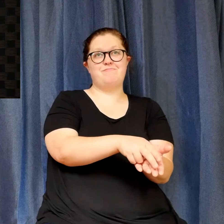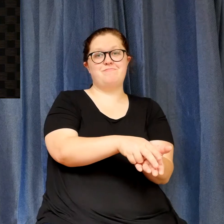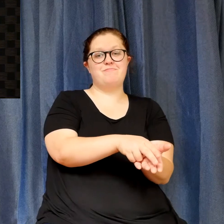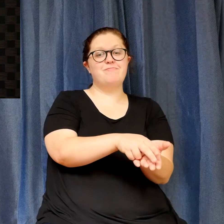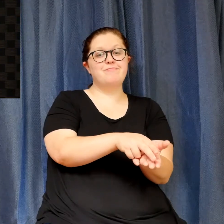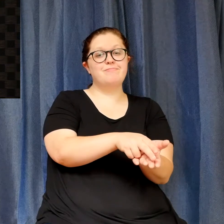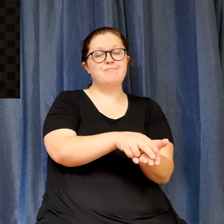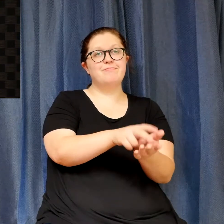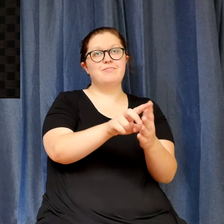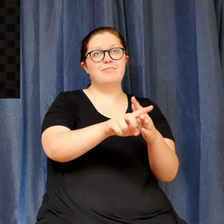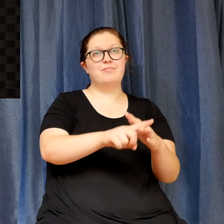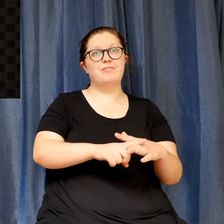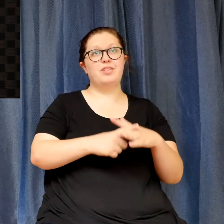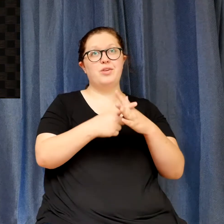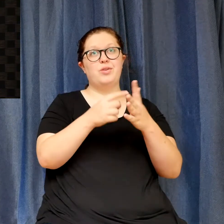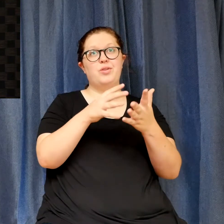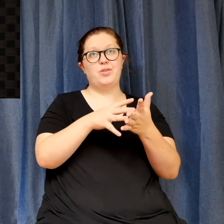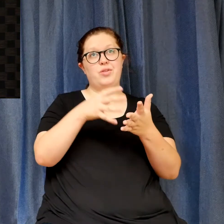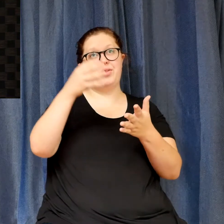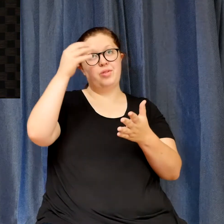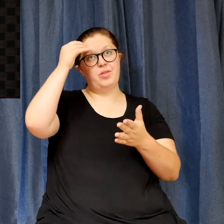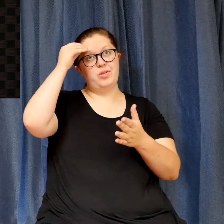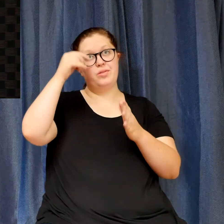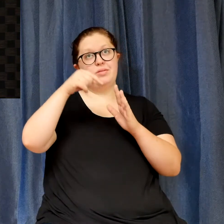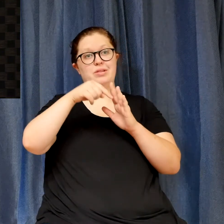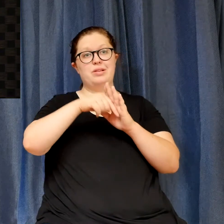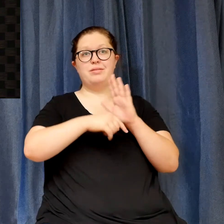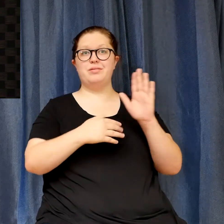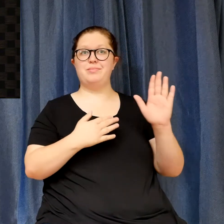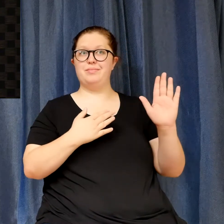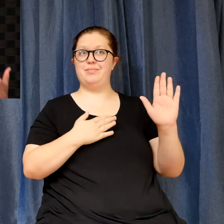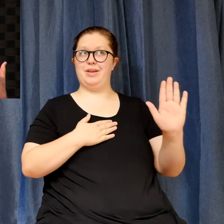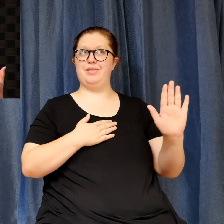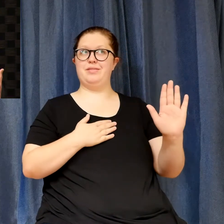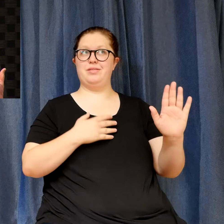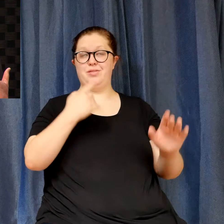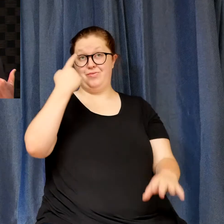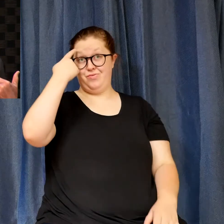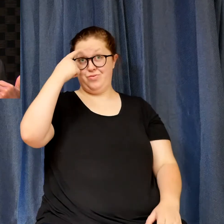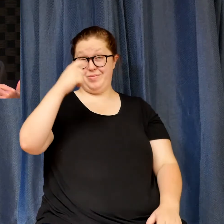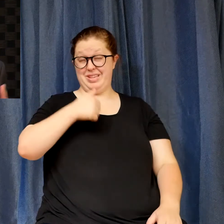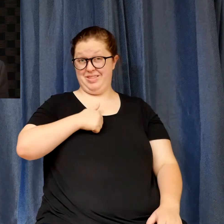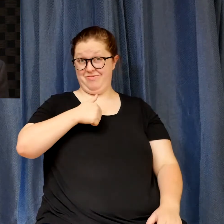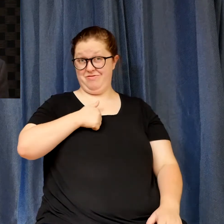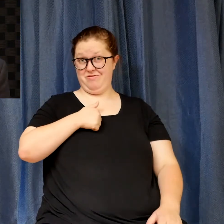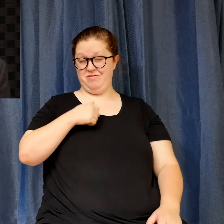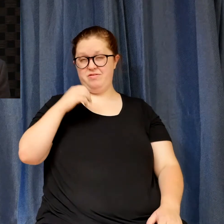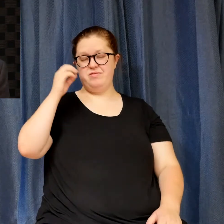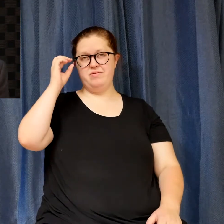is I started to learn deep compassion for myself.